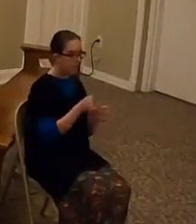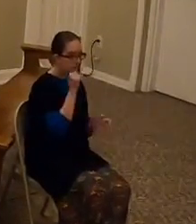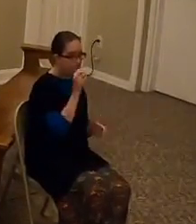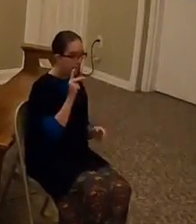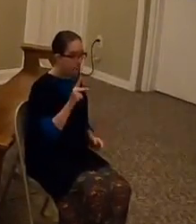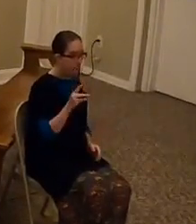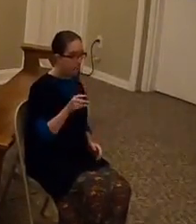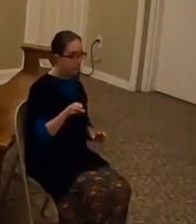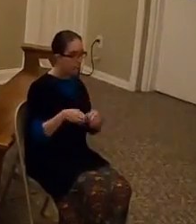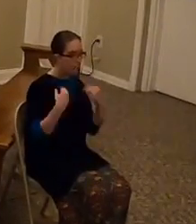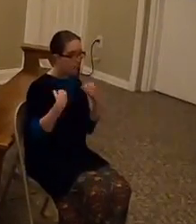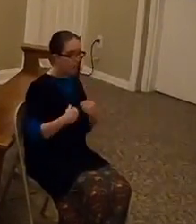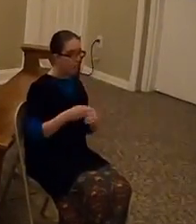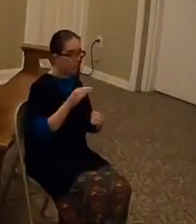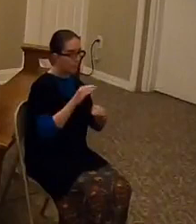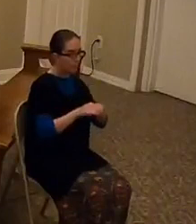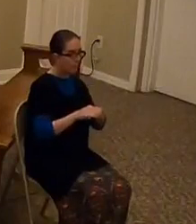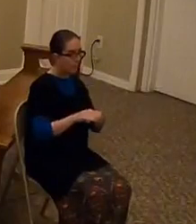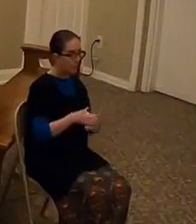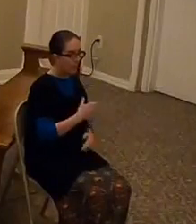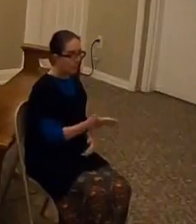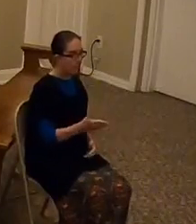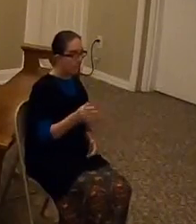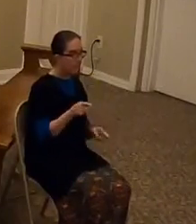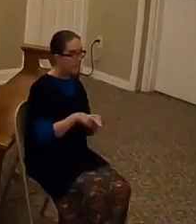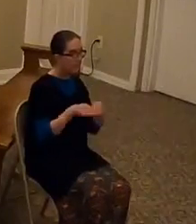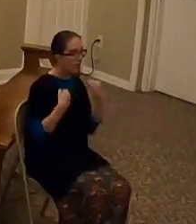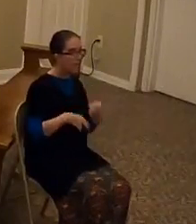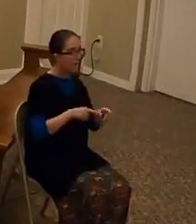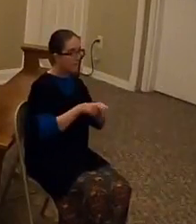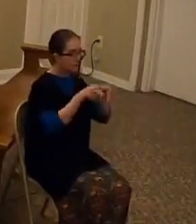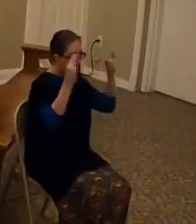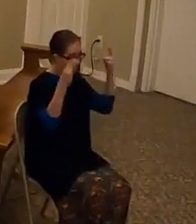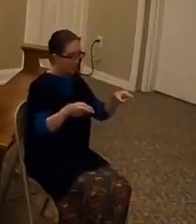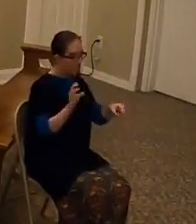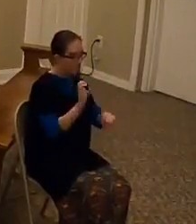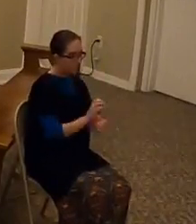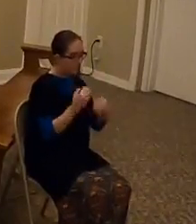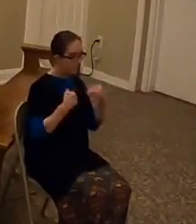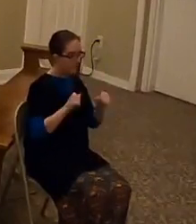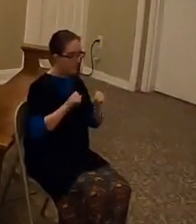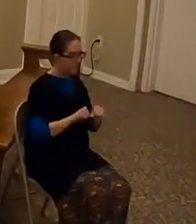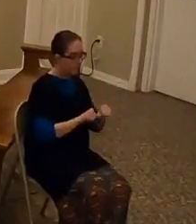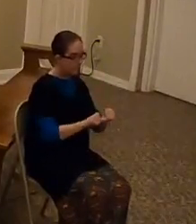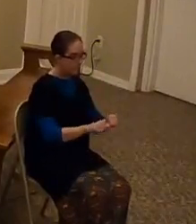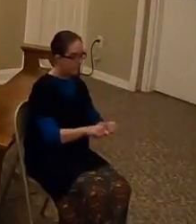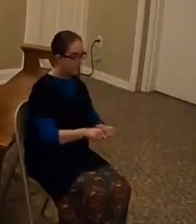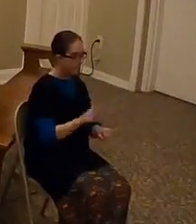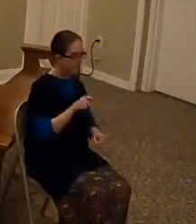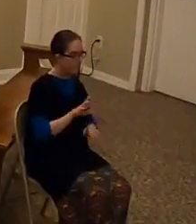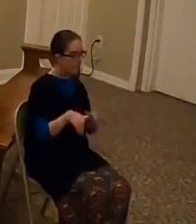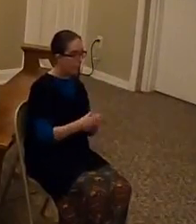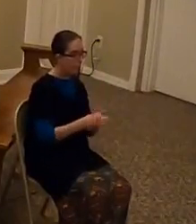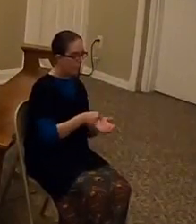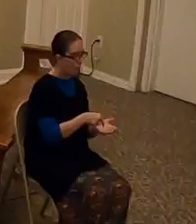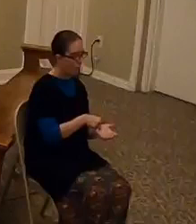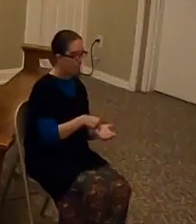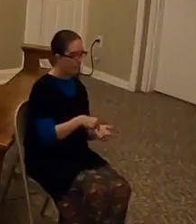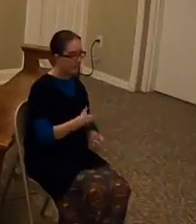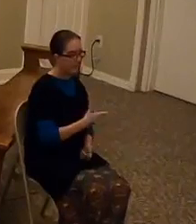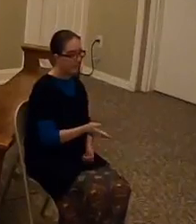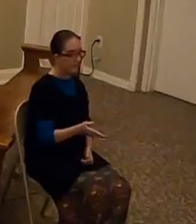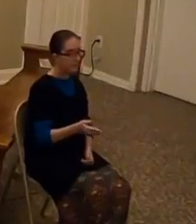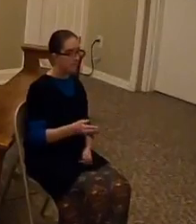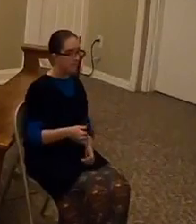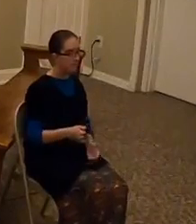okay. We do have to do the surface stuff, okay? That still has to go on. The church has to go on. And it requires all this surface stuff here. It